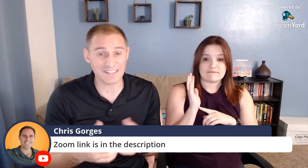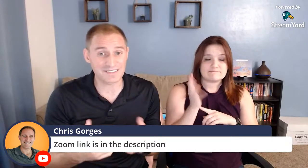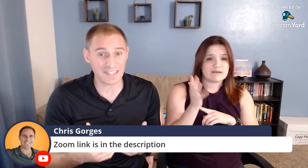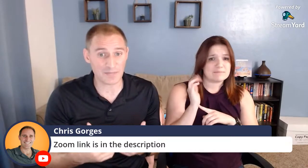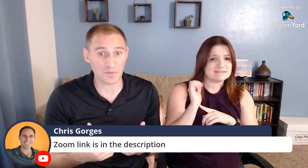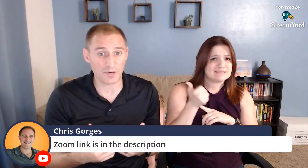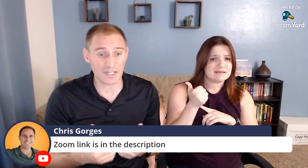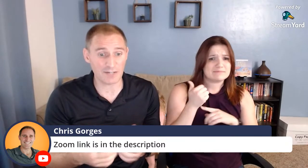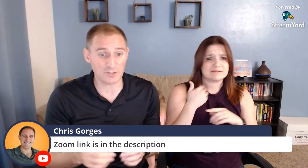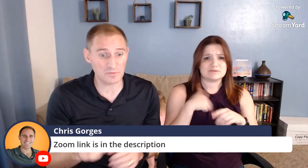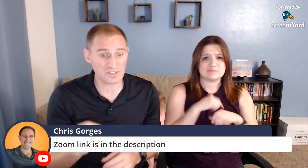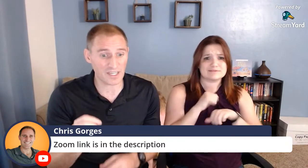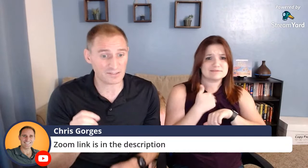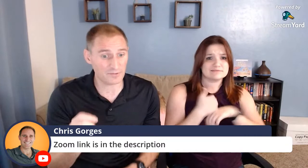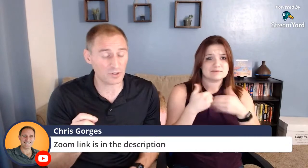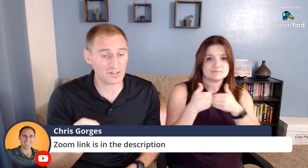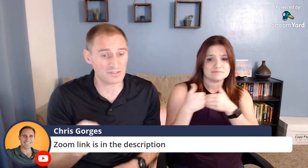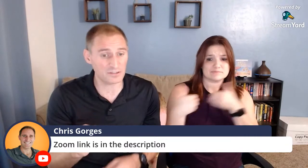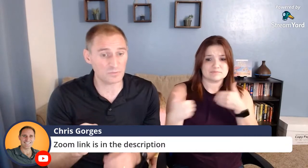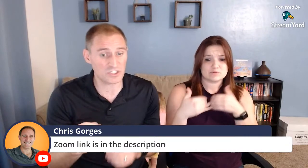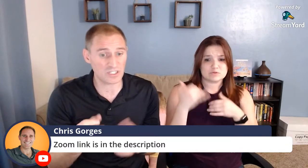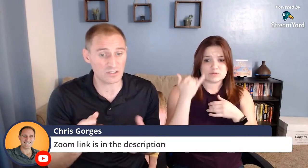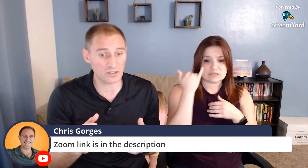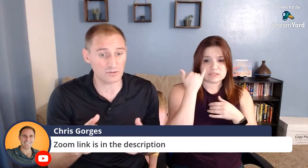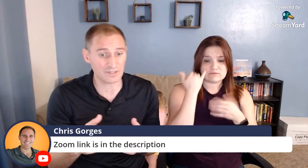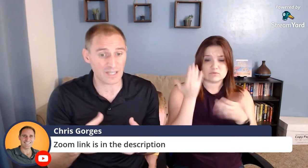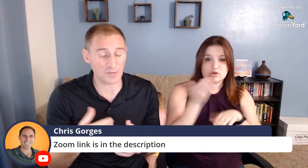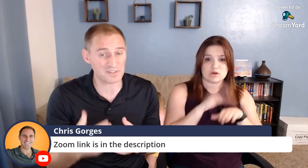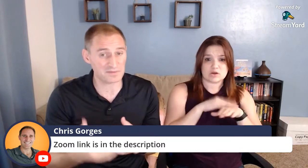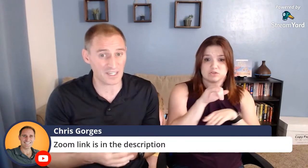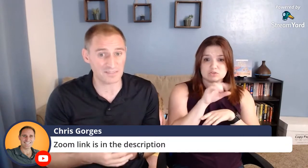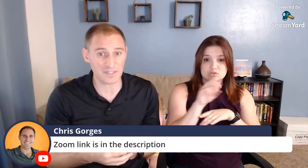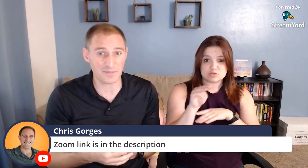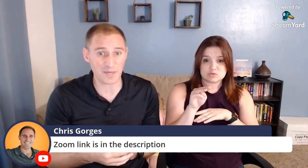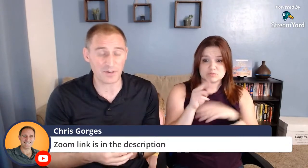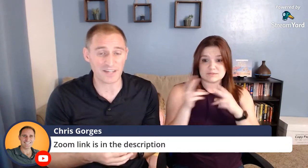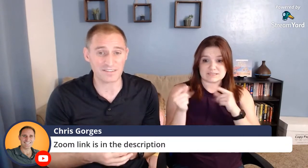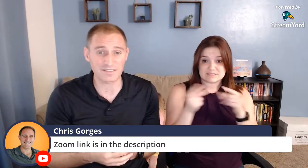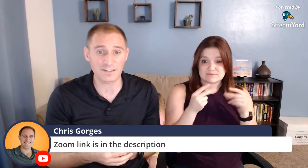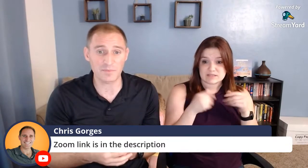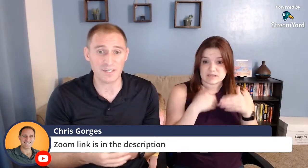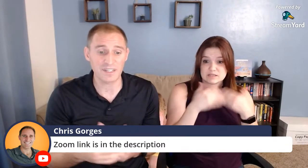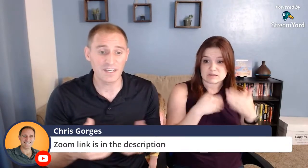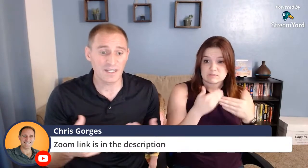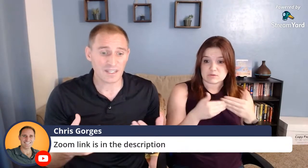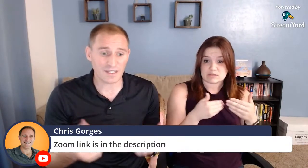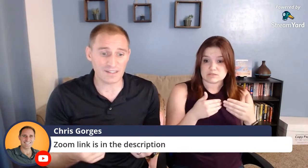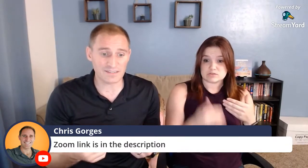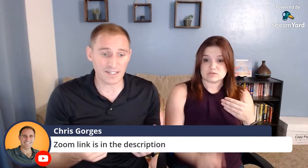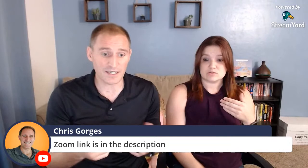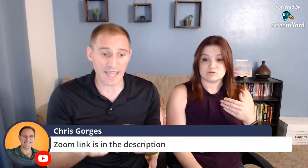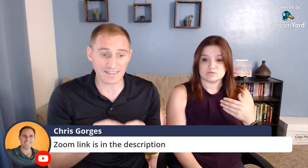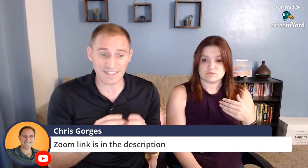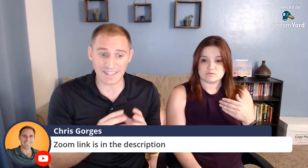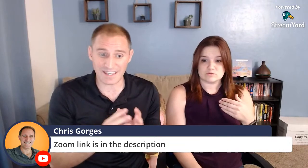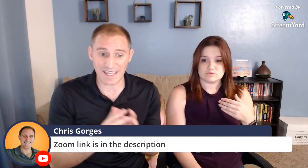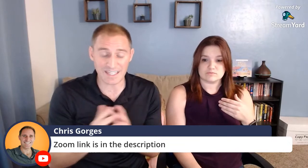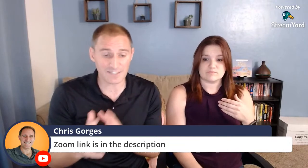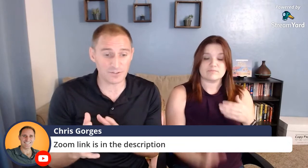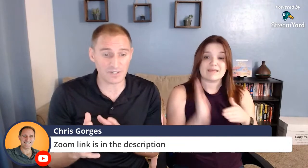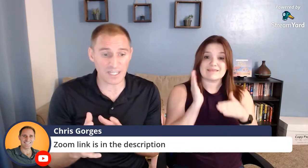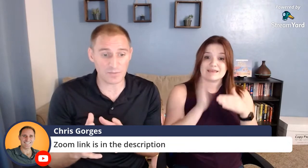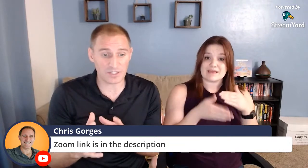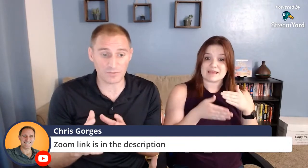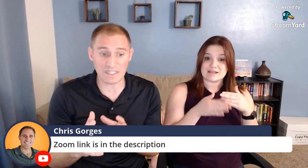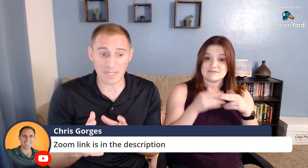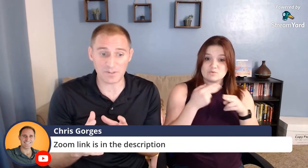go ahead and set up the breakout rooms. So if you're on Zoom, what you can do to help speed up that process a little bit is at the end